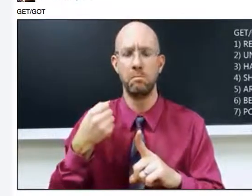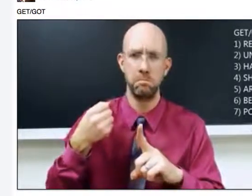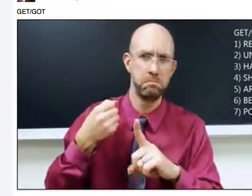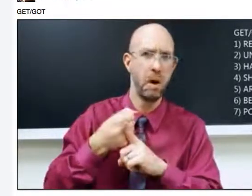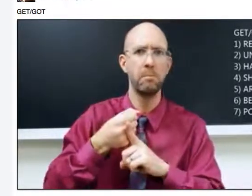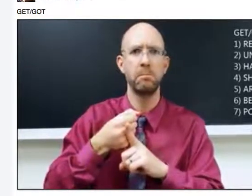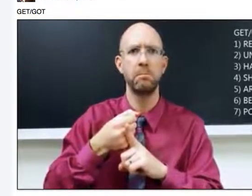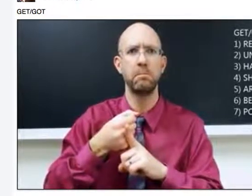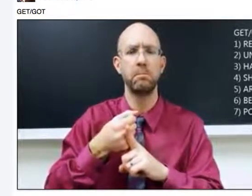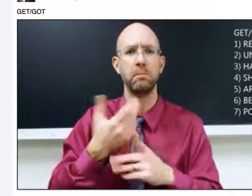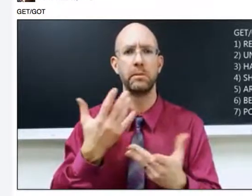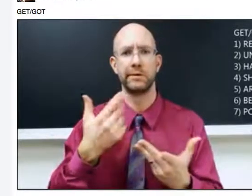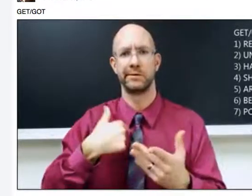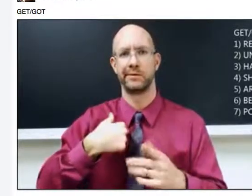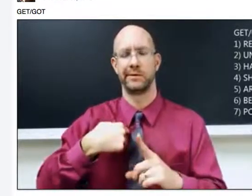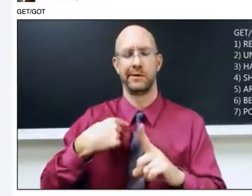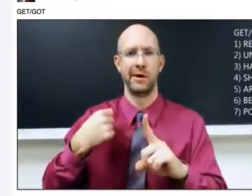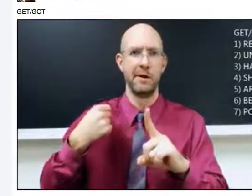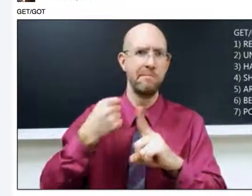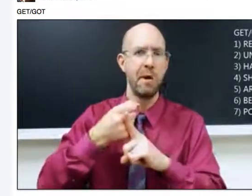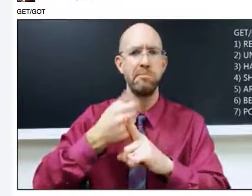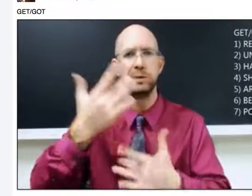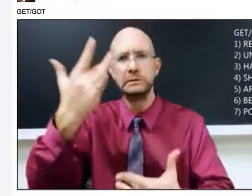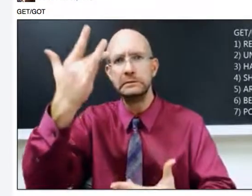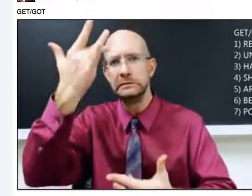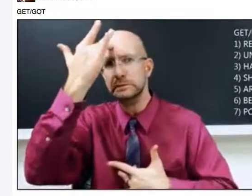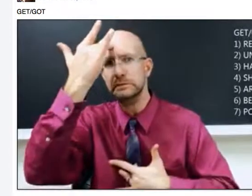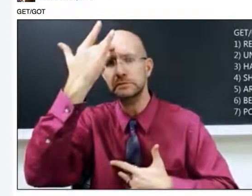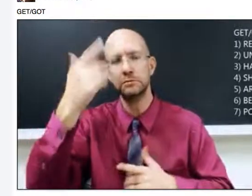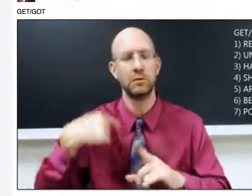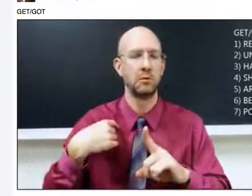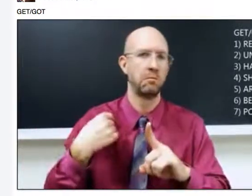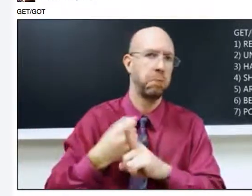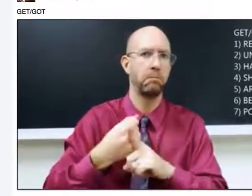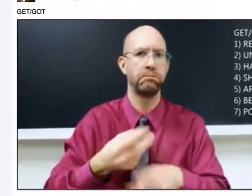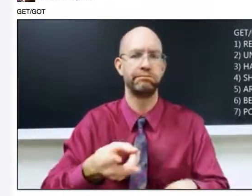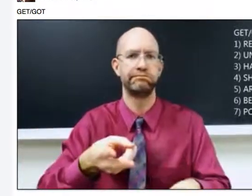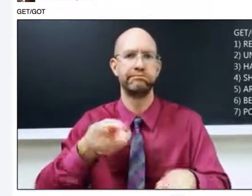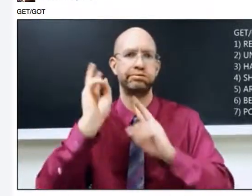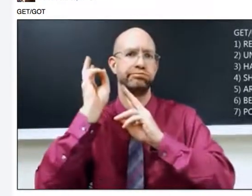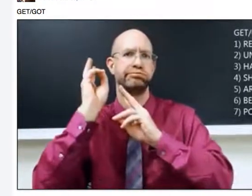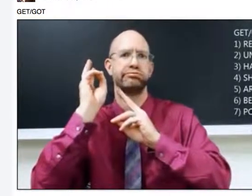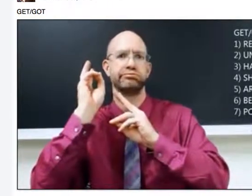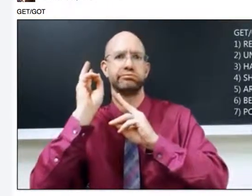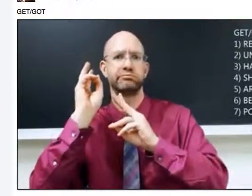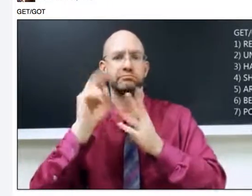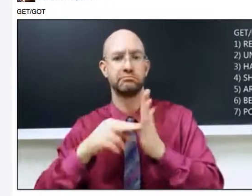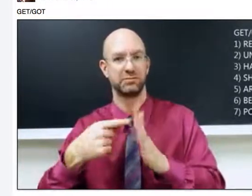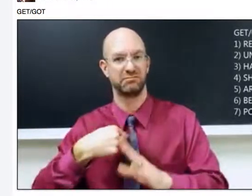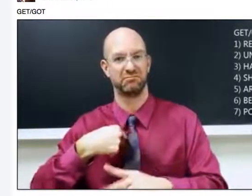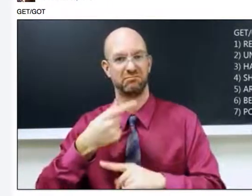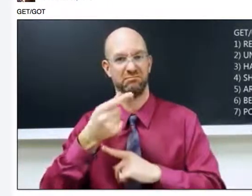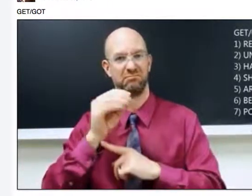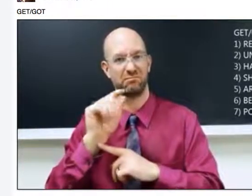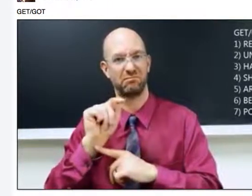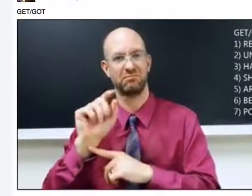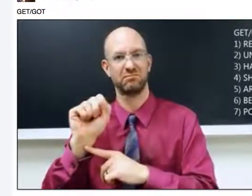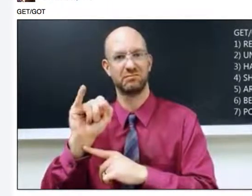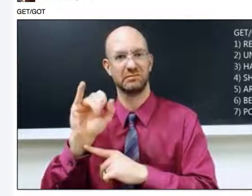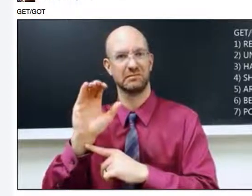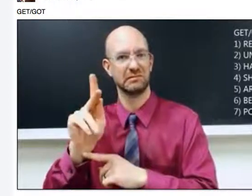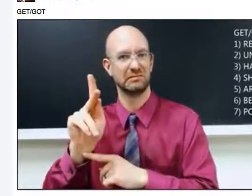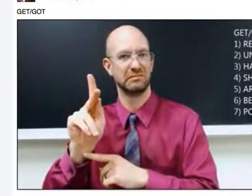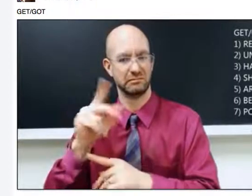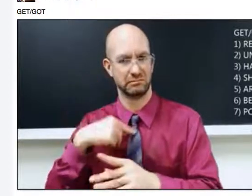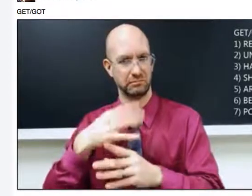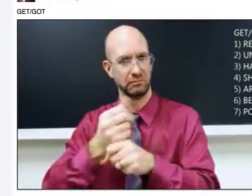pow. This one is more like an inflection. Like I suddenly got sick.